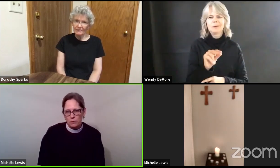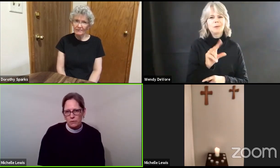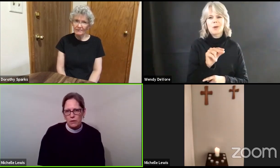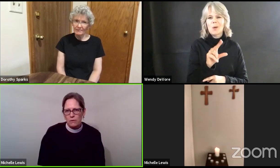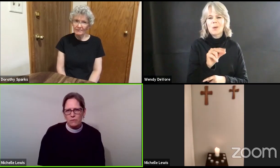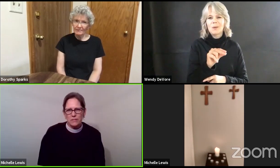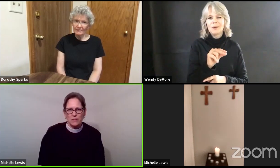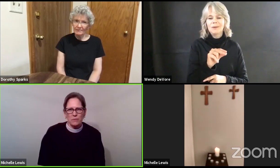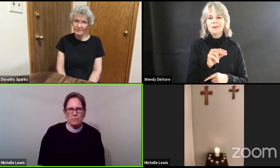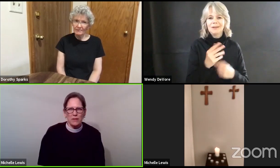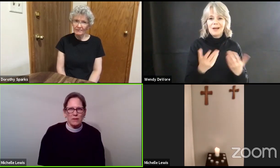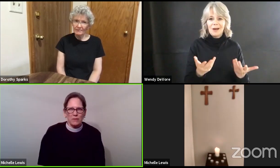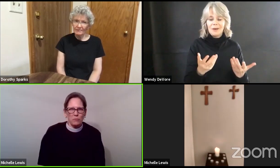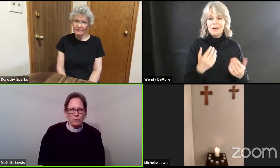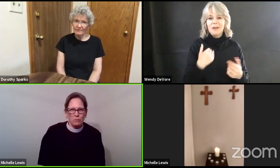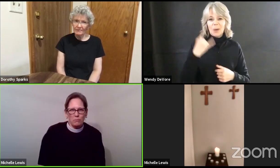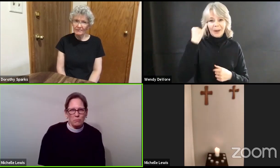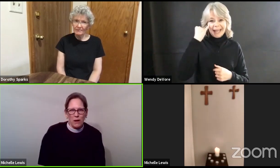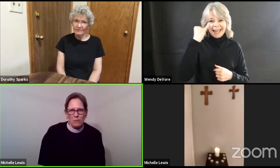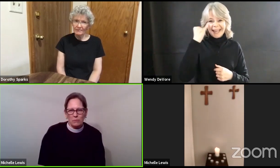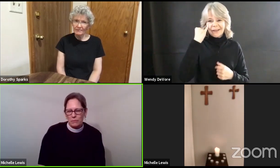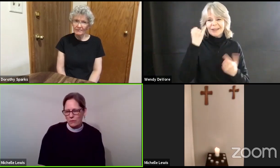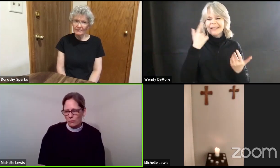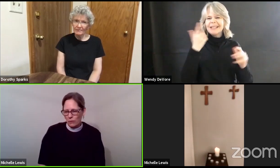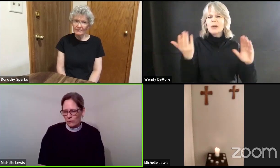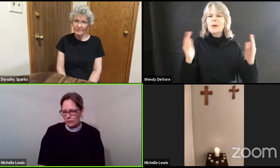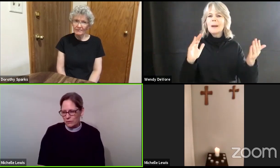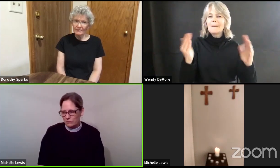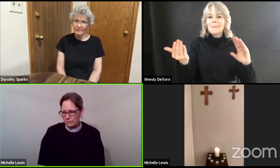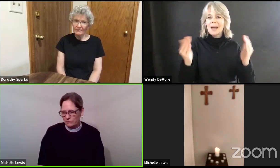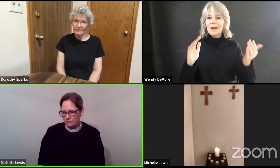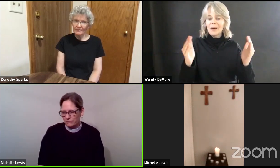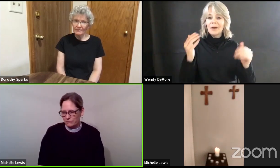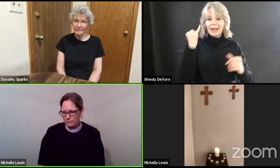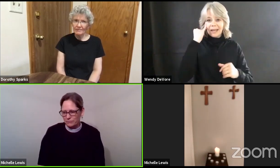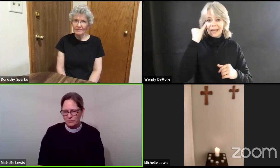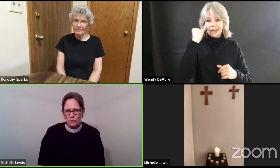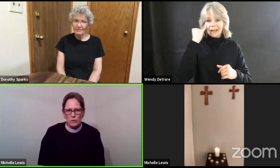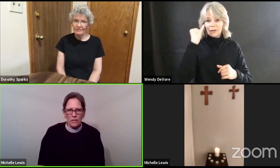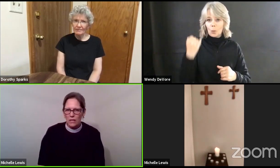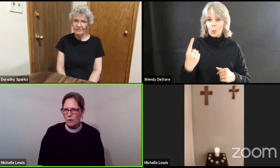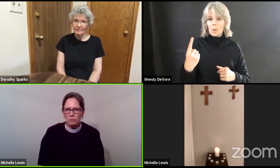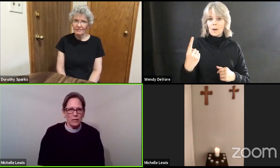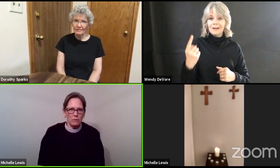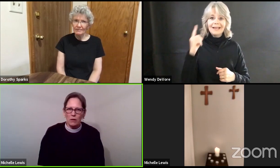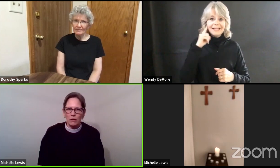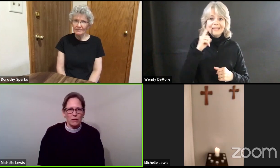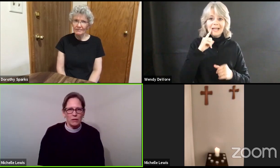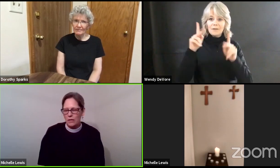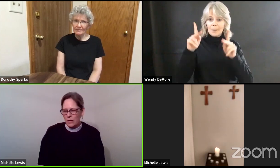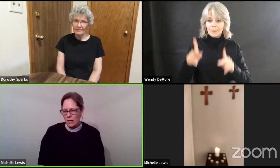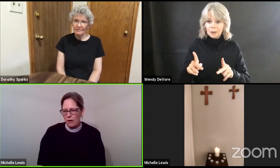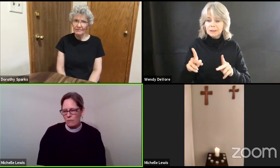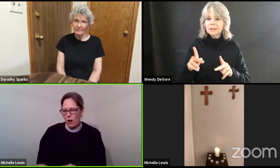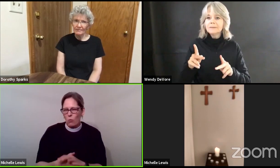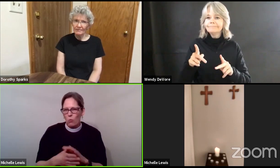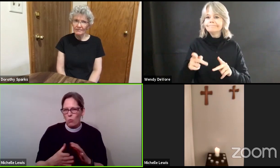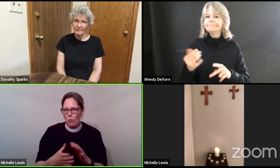for some problem in the world. We cannot blame all of one